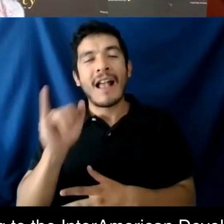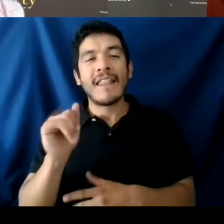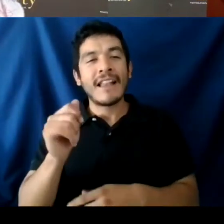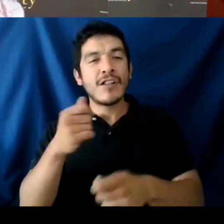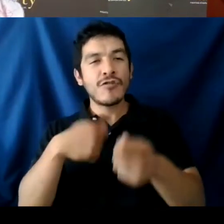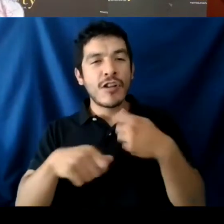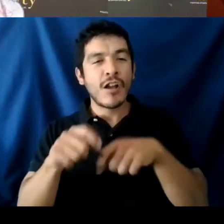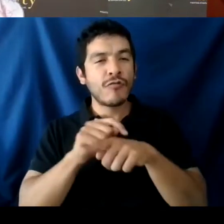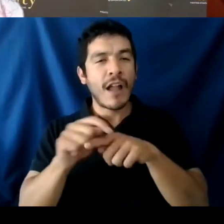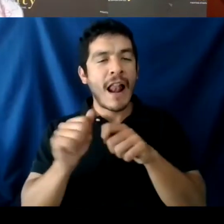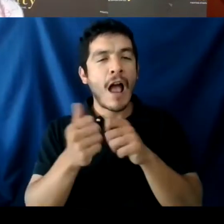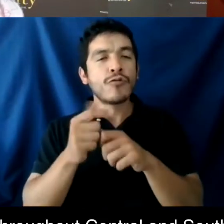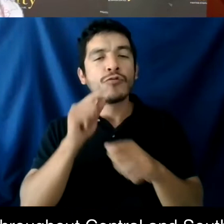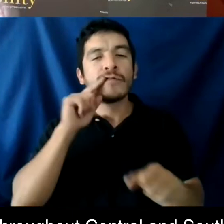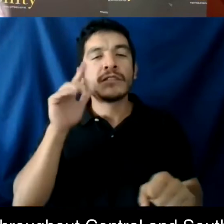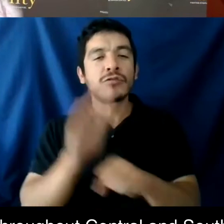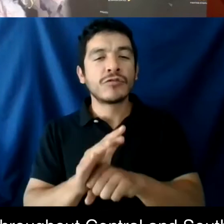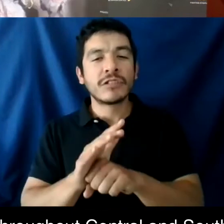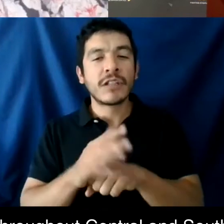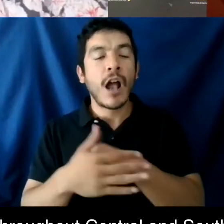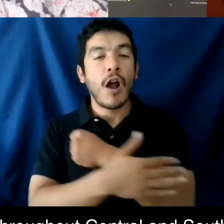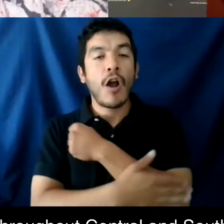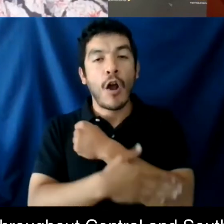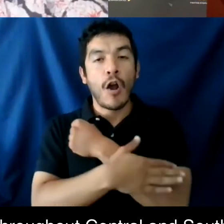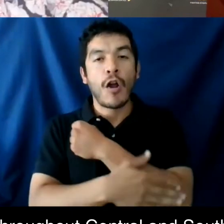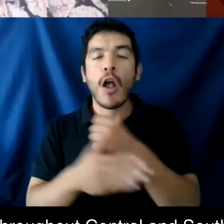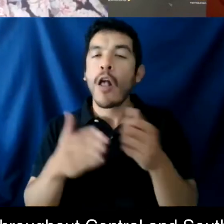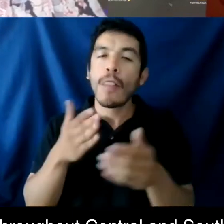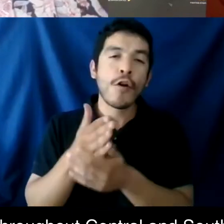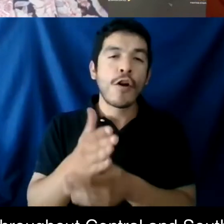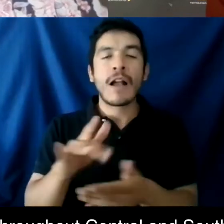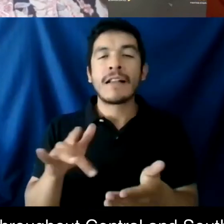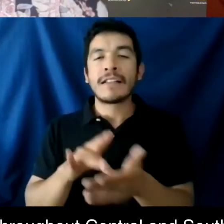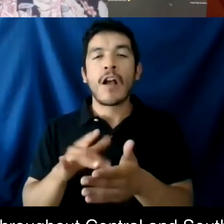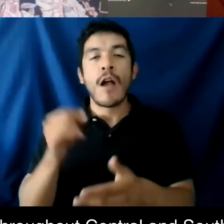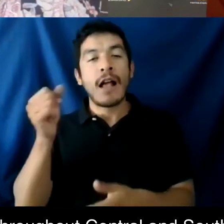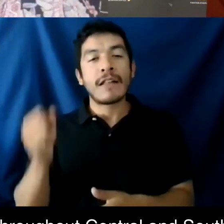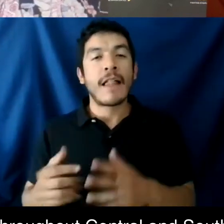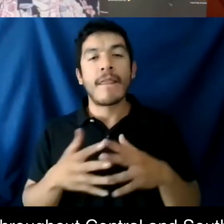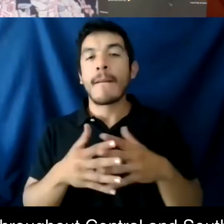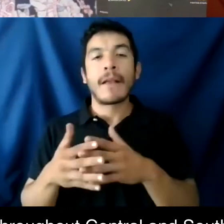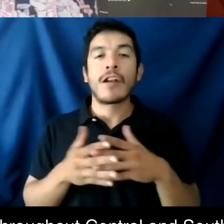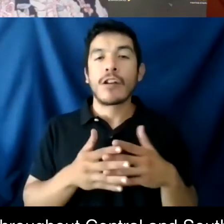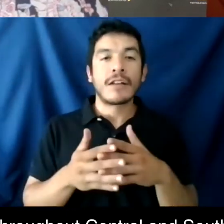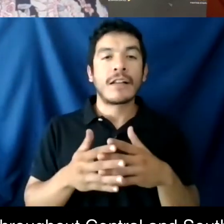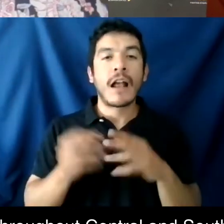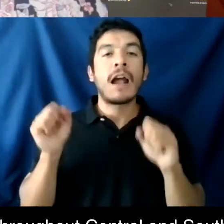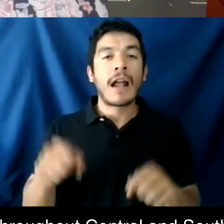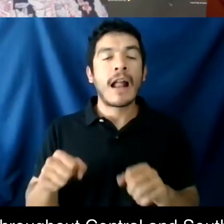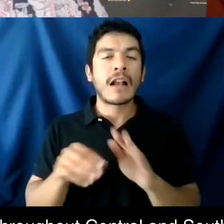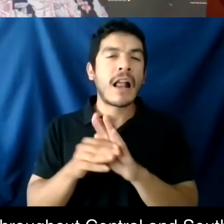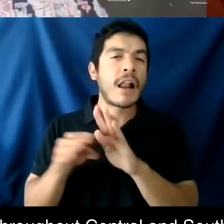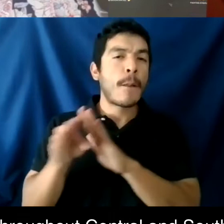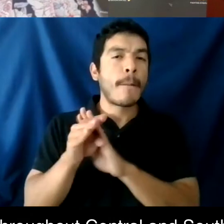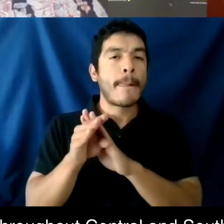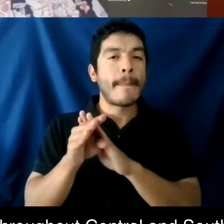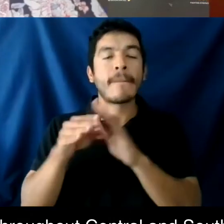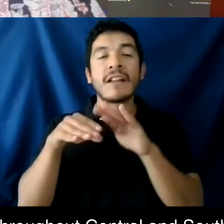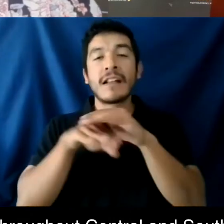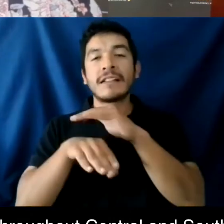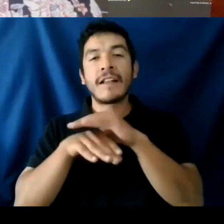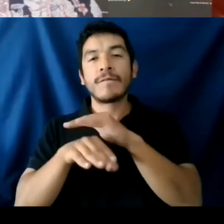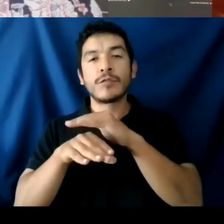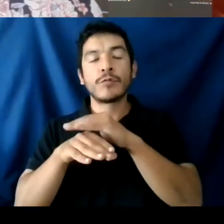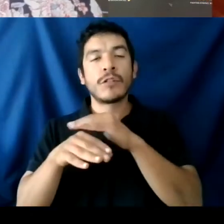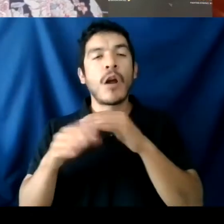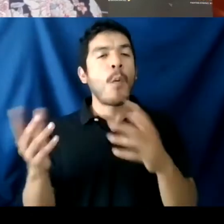to ensure countries throughout Central and South America can elevate accessibility and what they